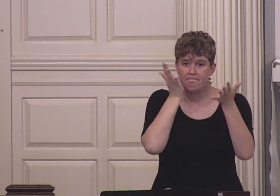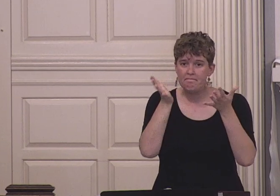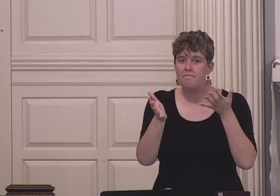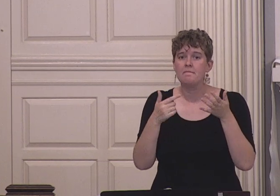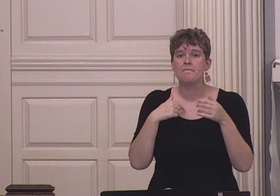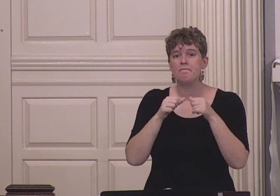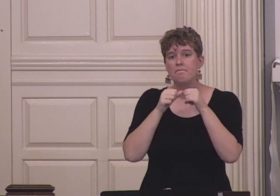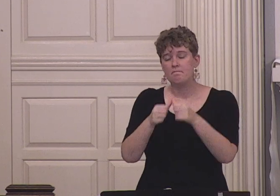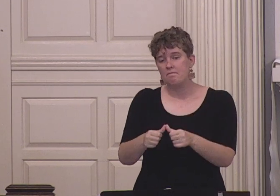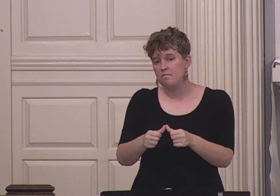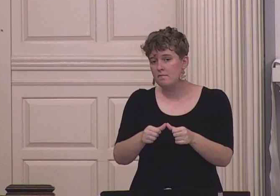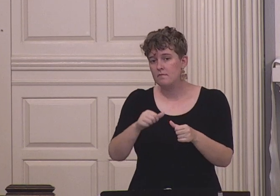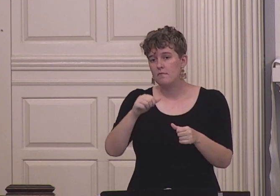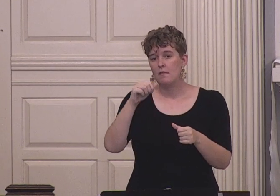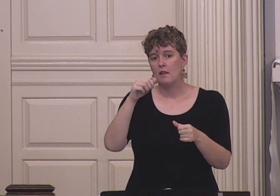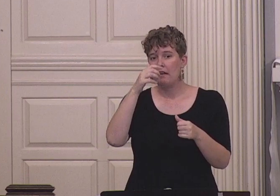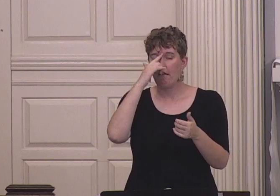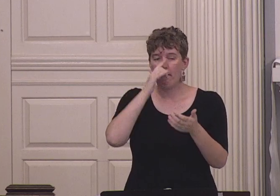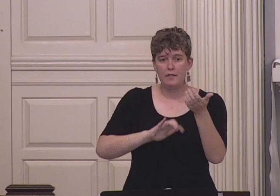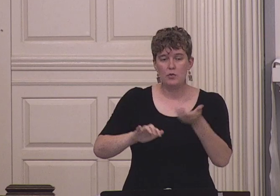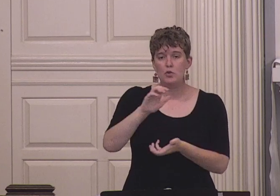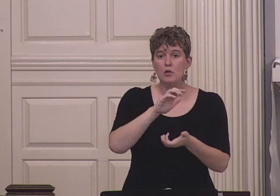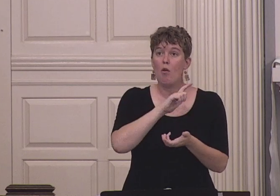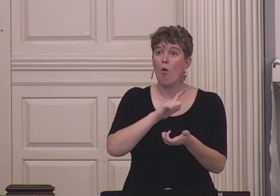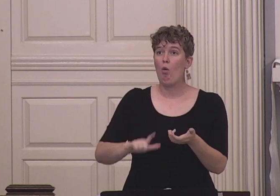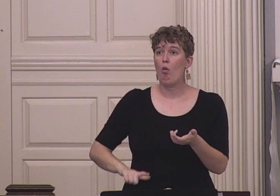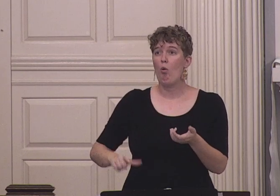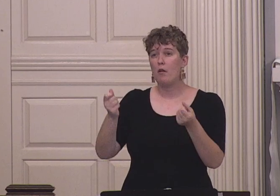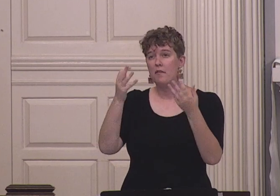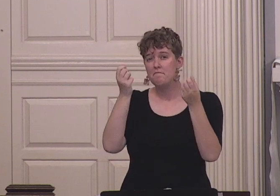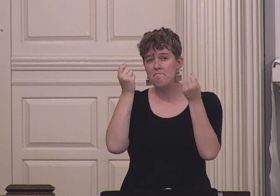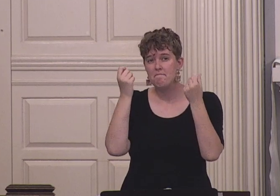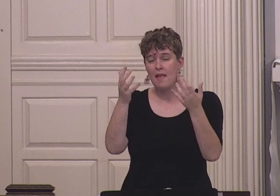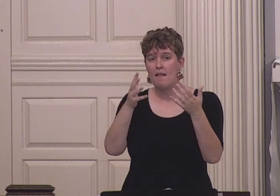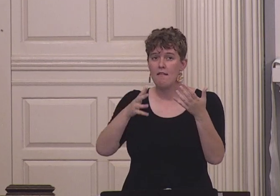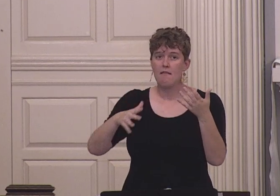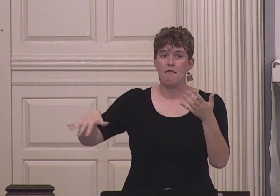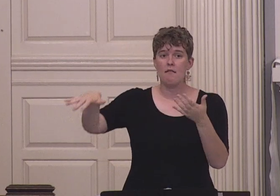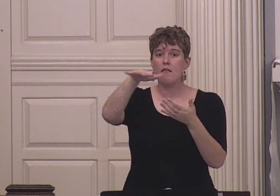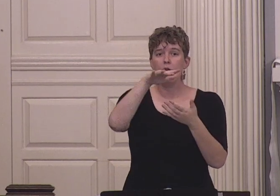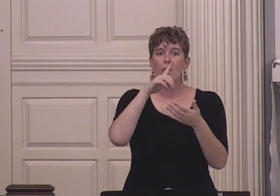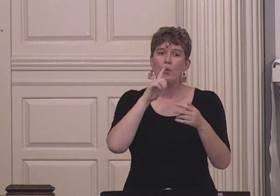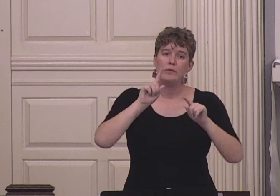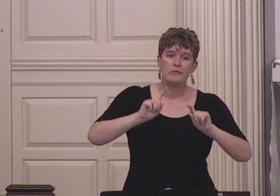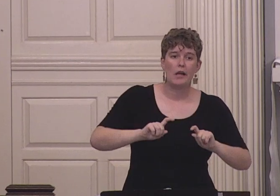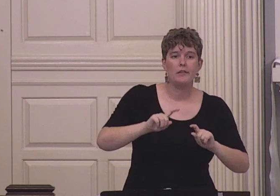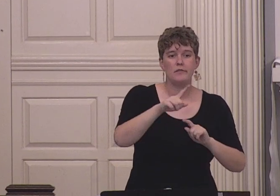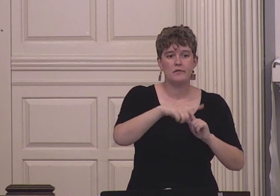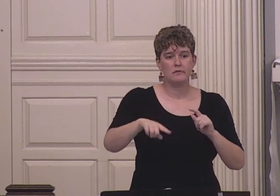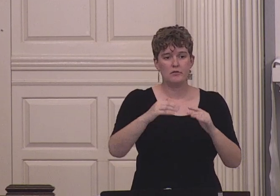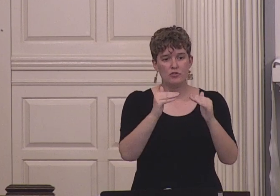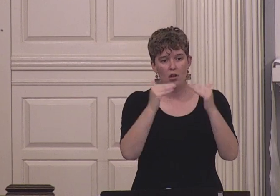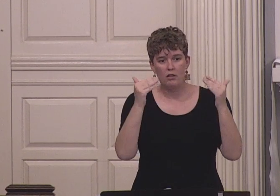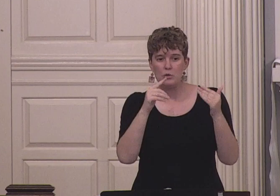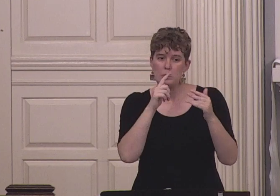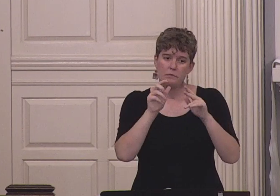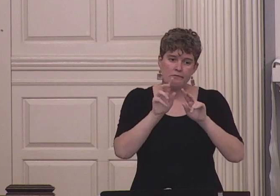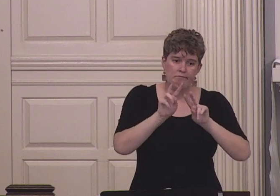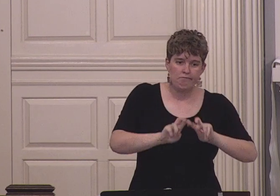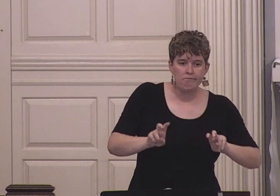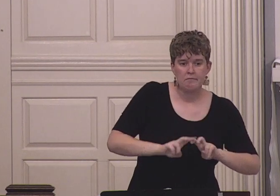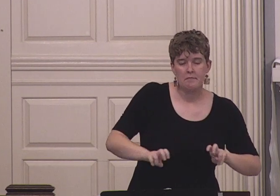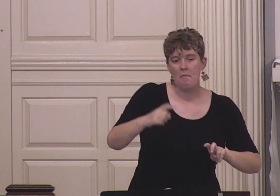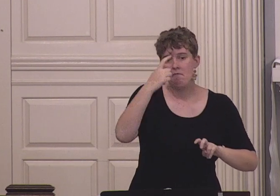confusion. O Lord of hosts, you who test the just, who probe mind and heart, let